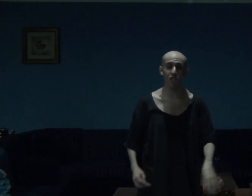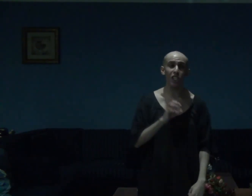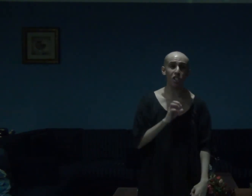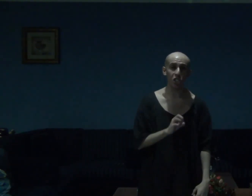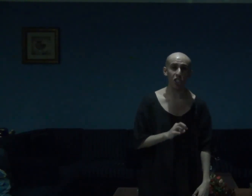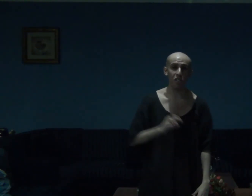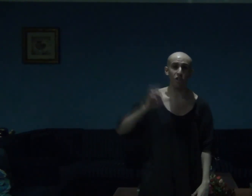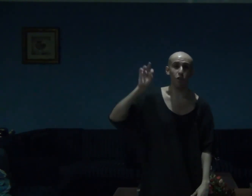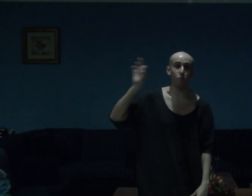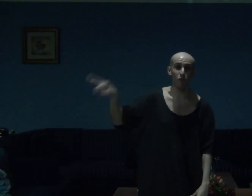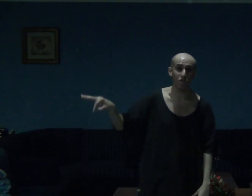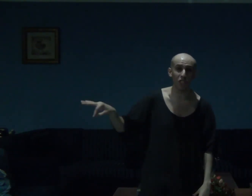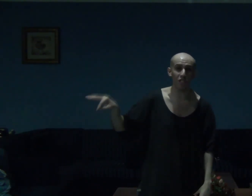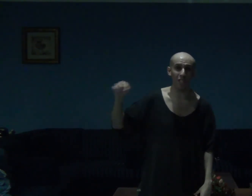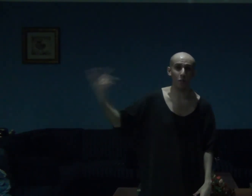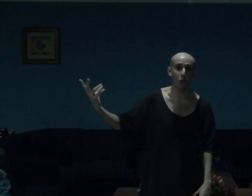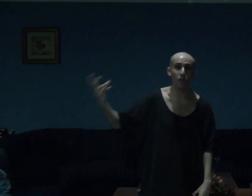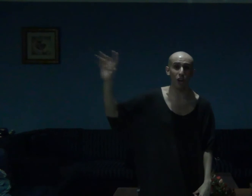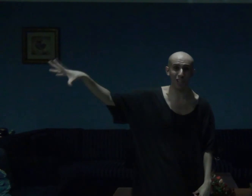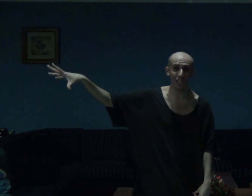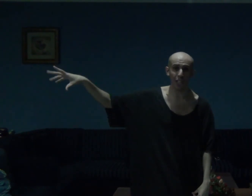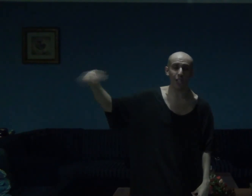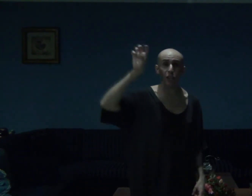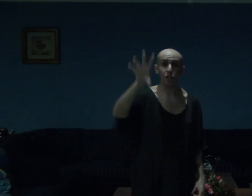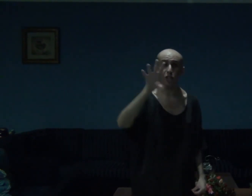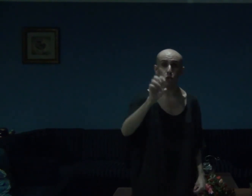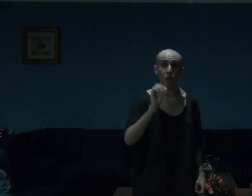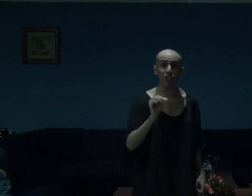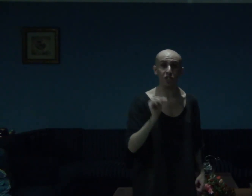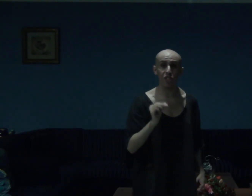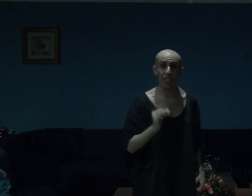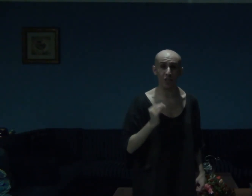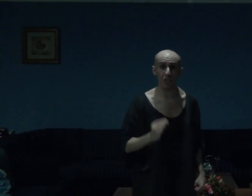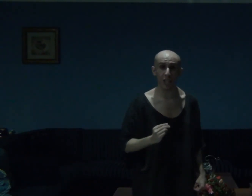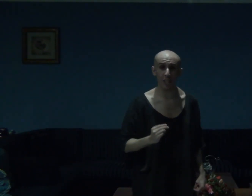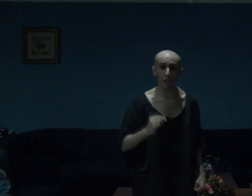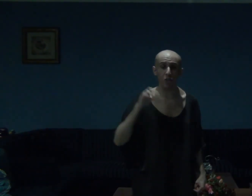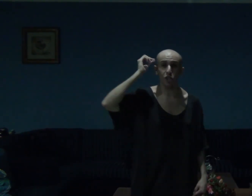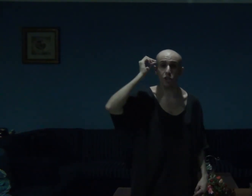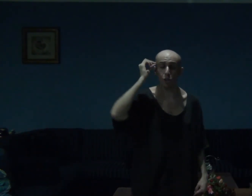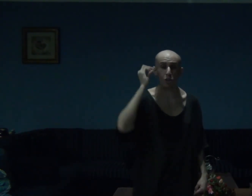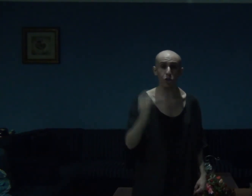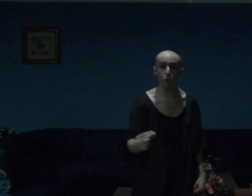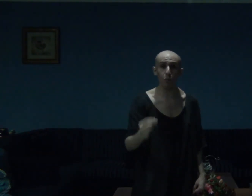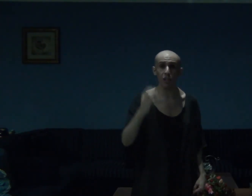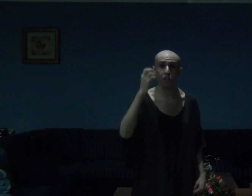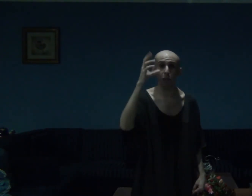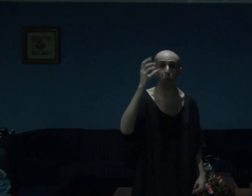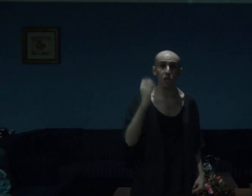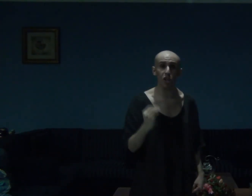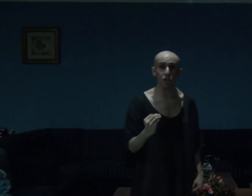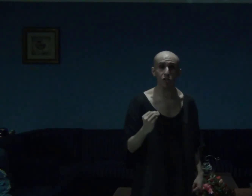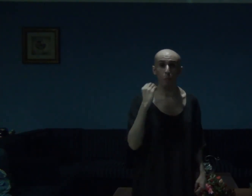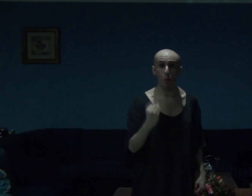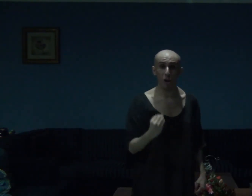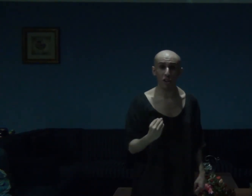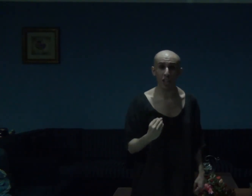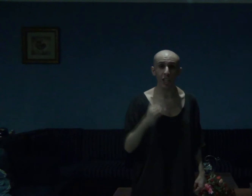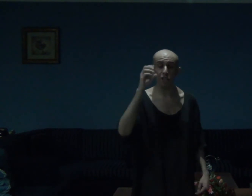He cheated on Rosita with Holly, and his reason, guys and gals, is so stupid and beyond appalling. It